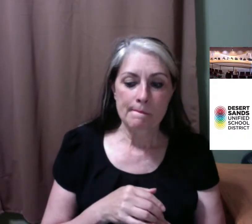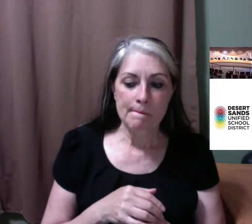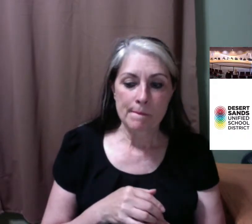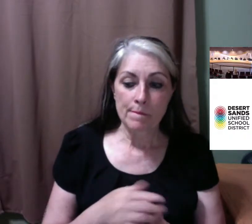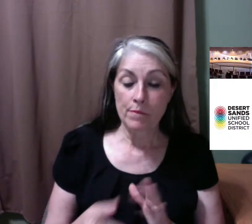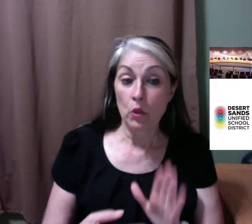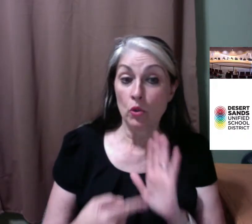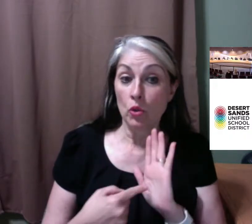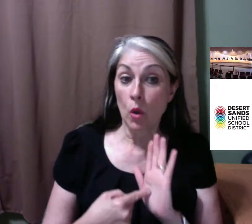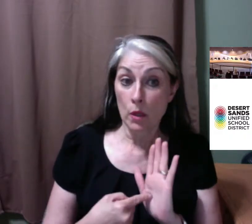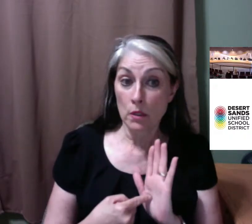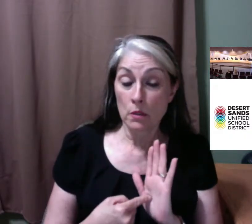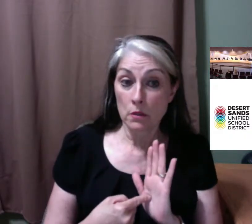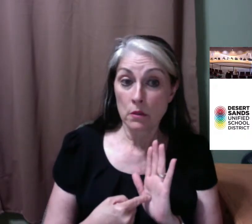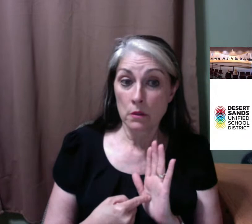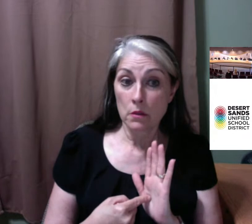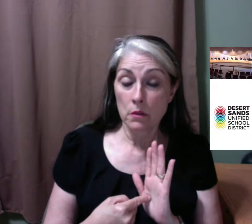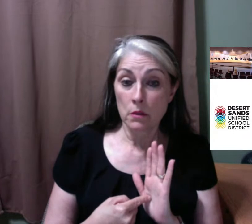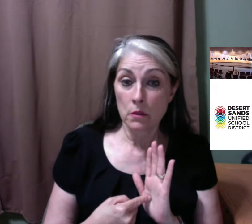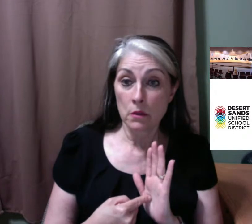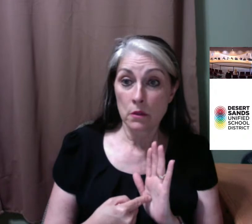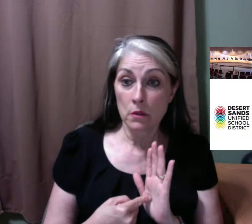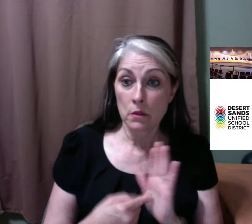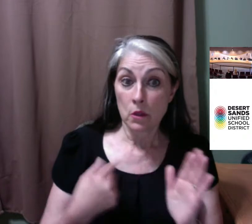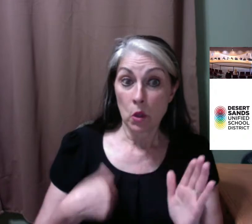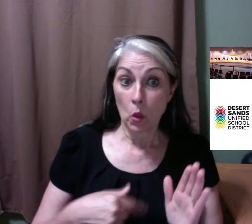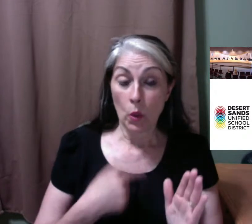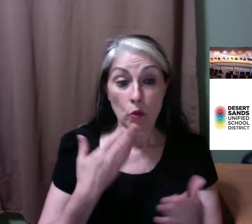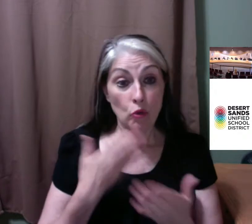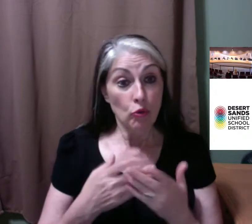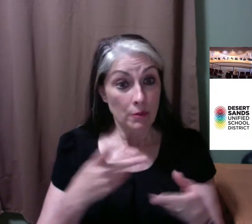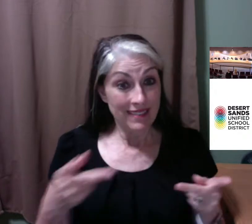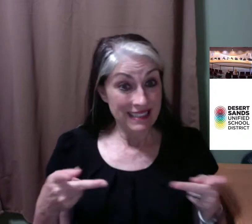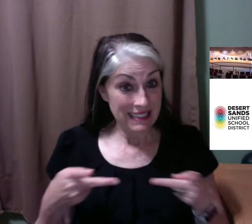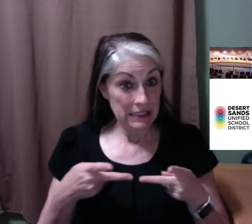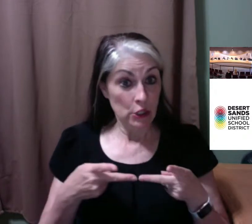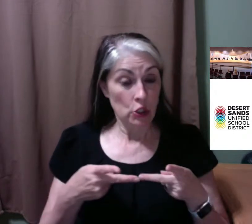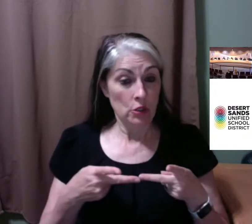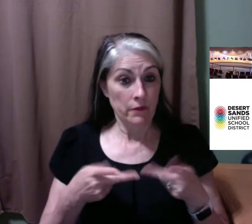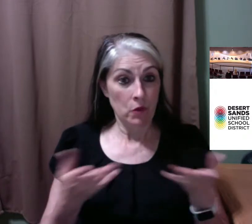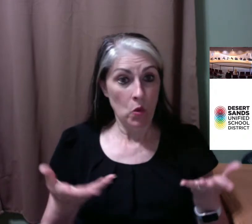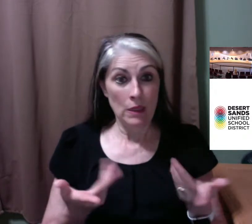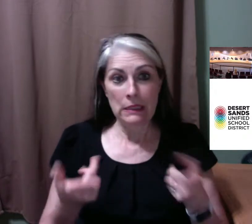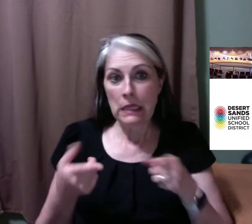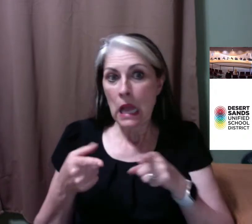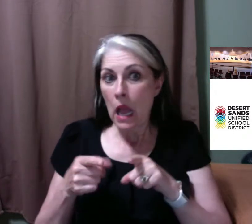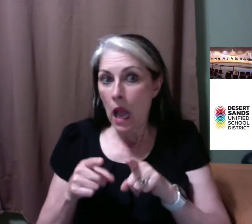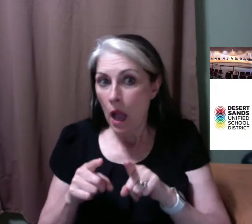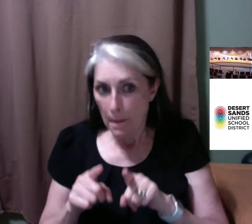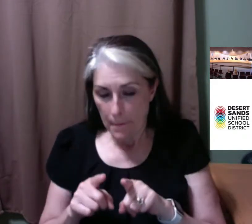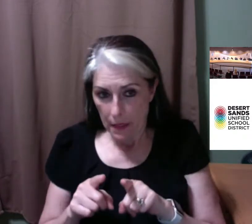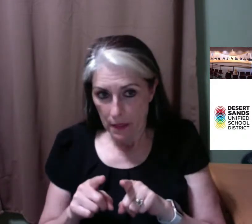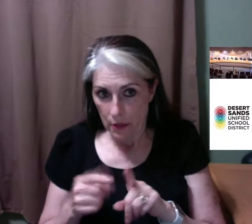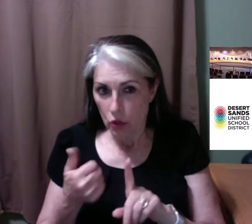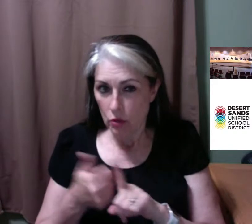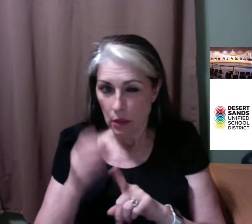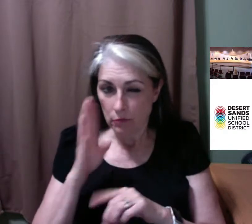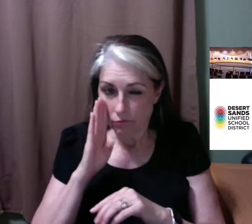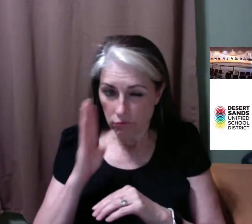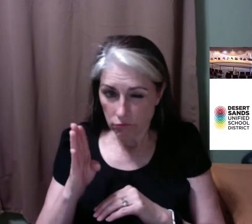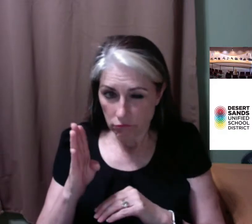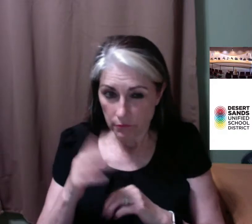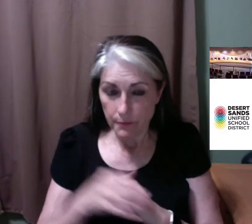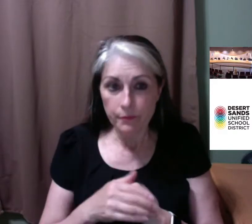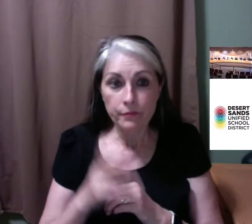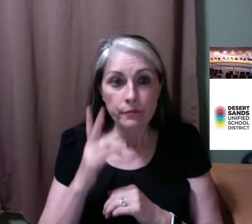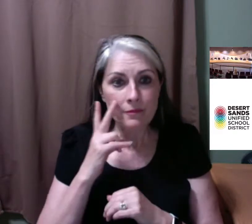show us that, we at least are in a good position for what's happening, and that you've looked ahead and we've looked ahead and